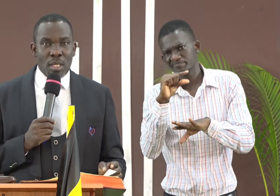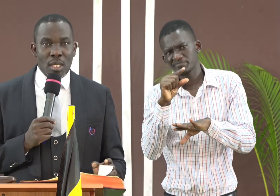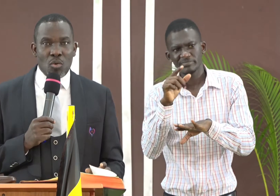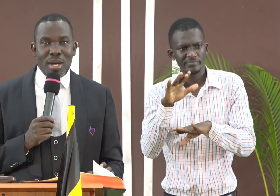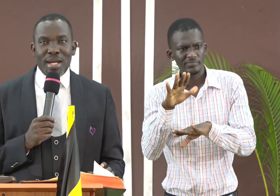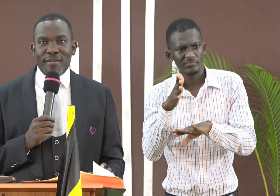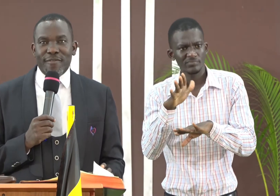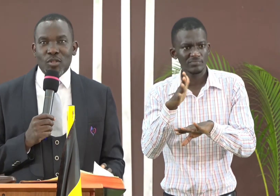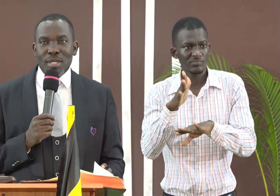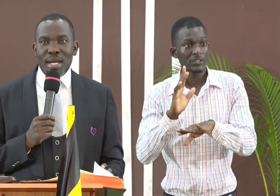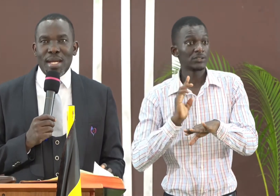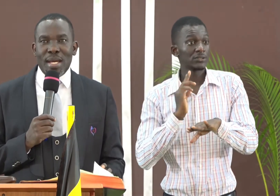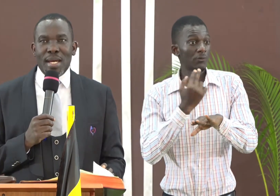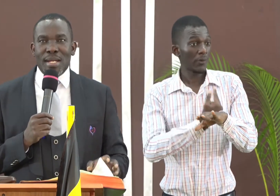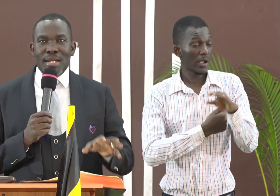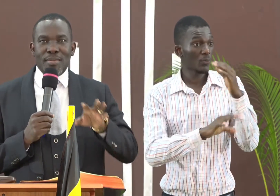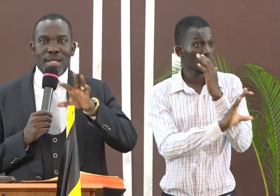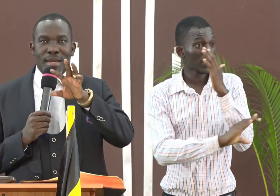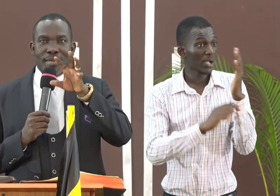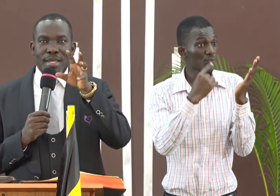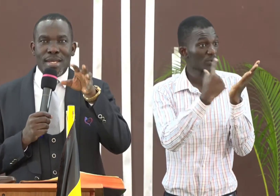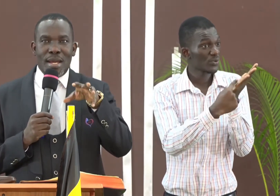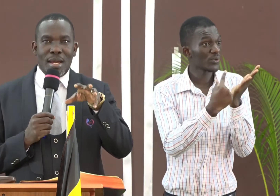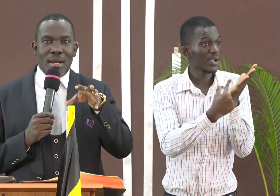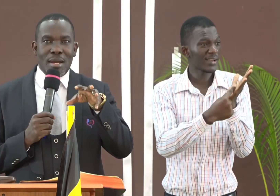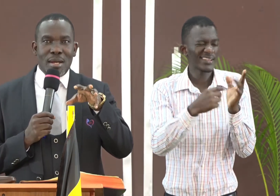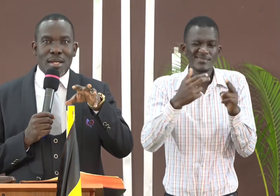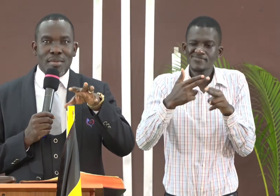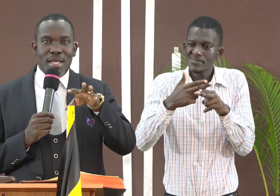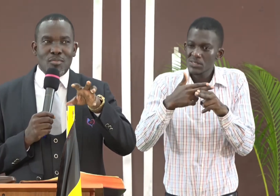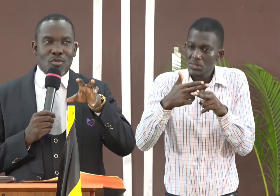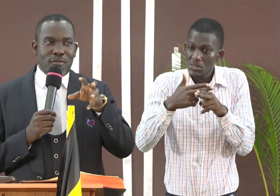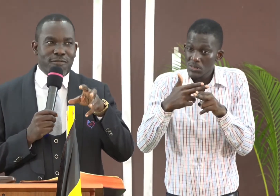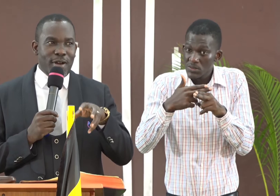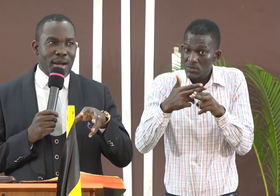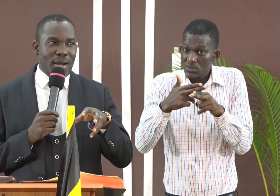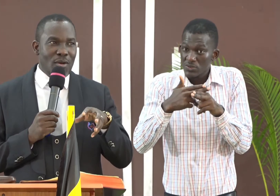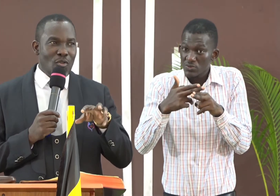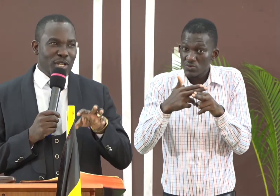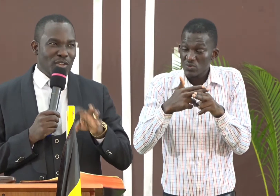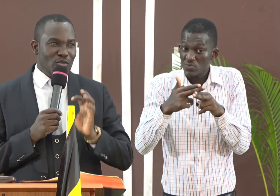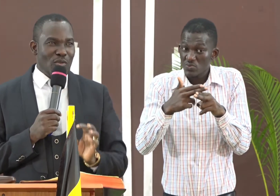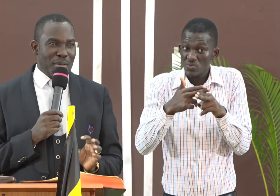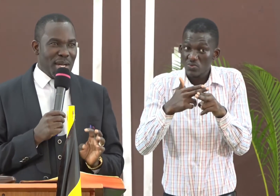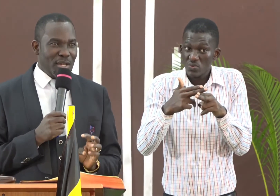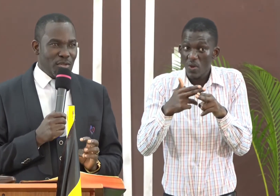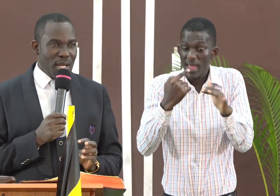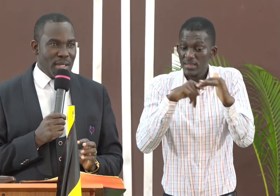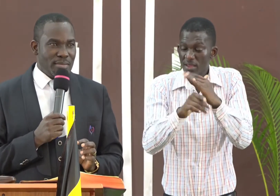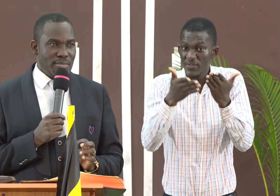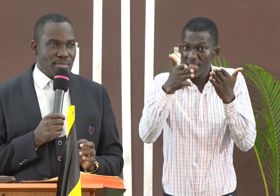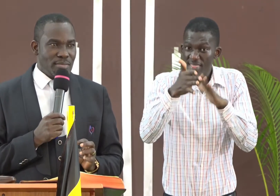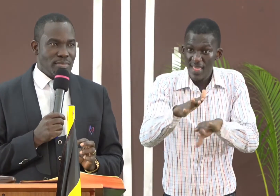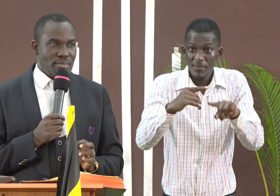minutes. Eggwanga lyaffe Uganda libindabinda liberemu okufa okutali oku kwa bwa